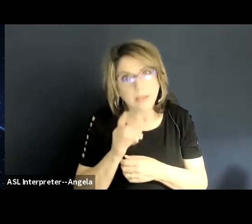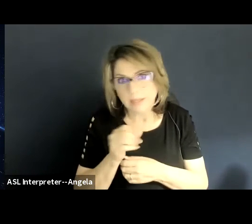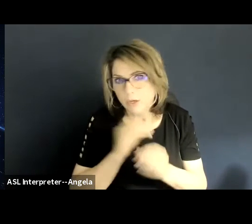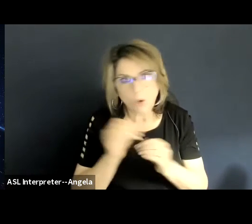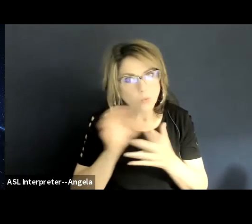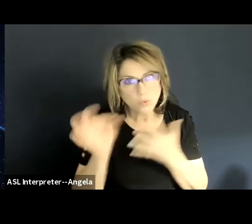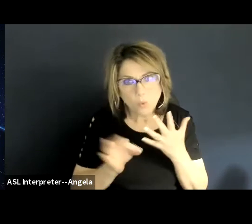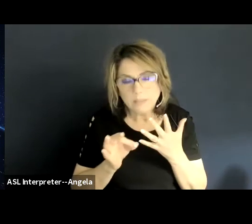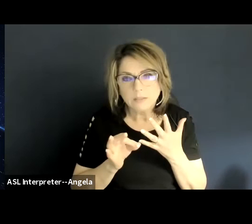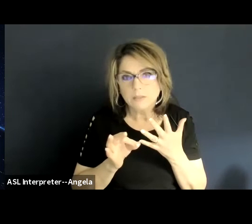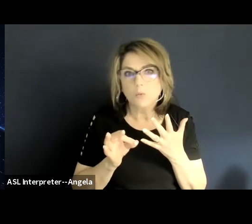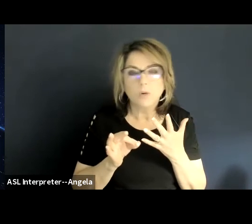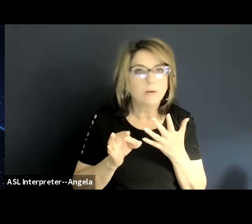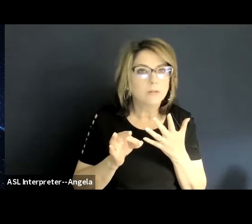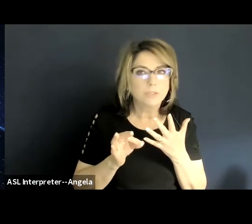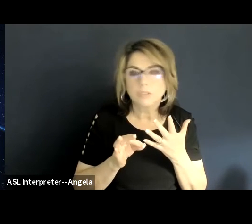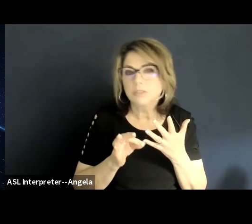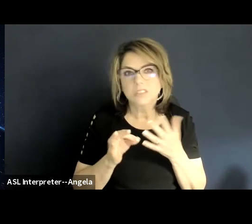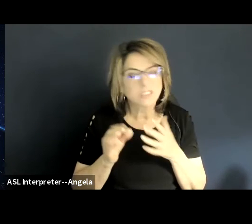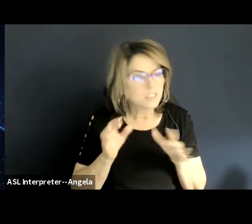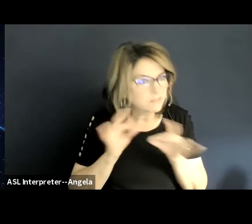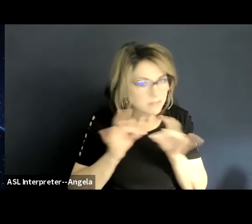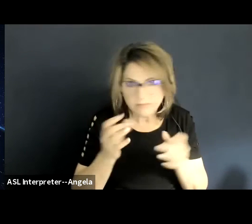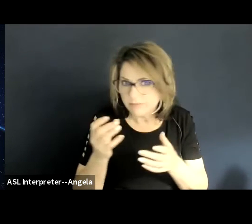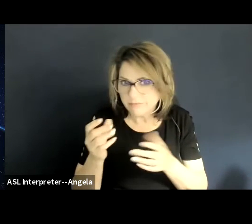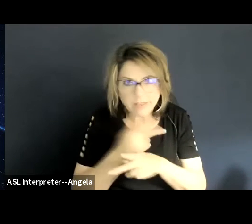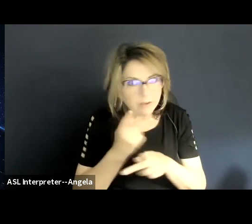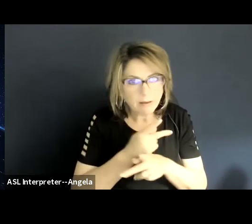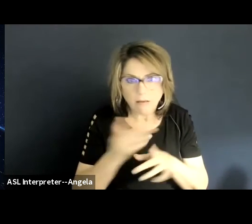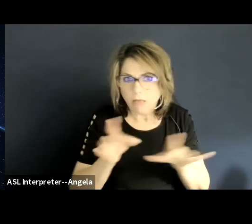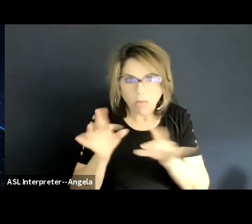And so we were piecemealing everything that we could possibly think of